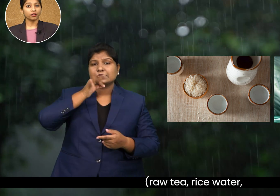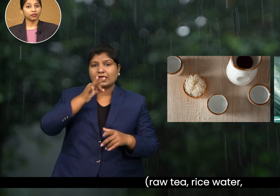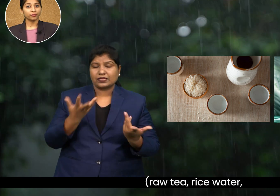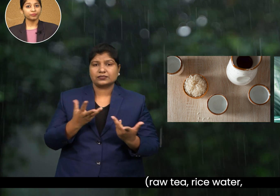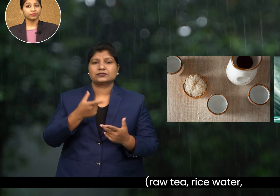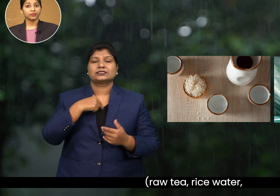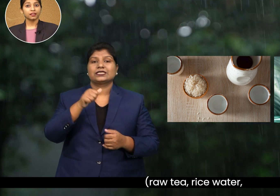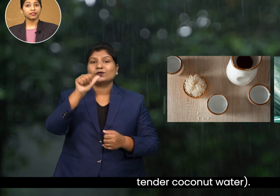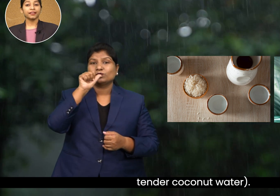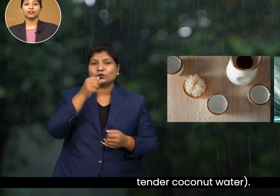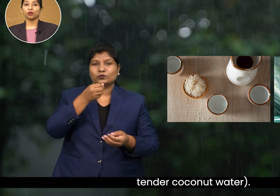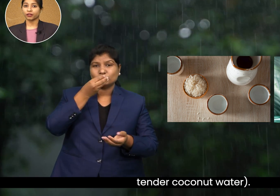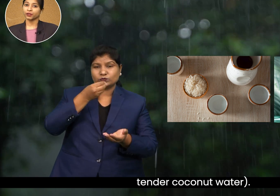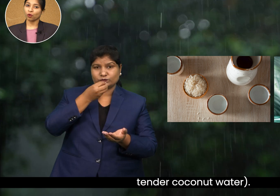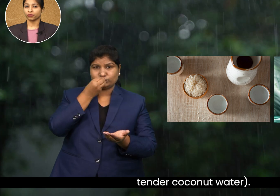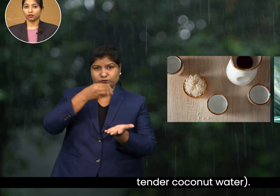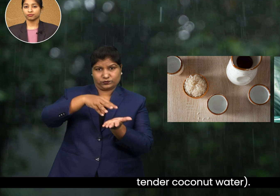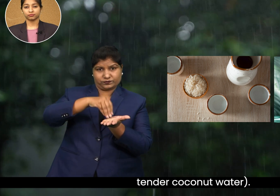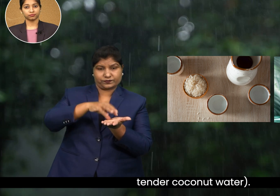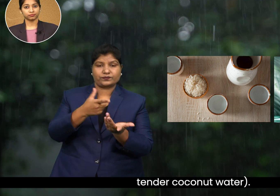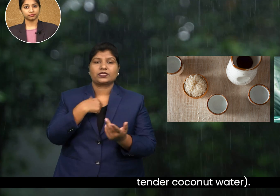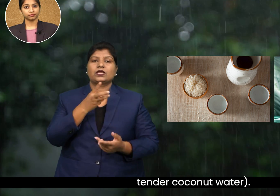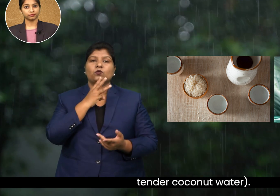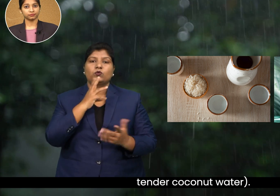rice water, tender coconut water.